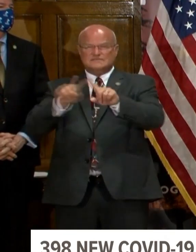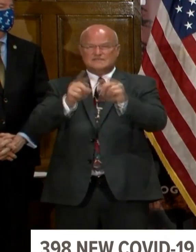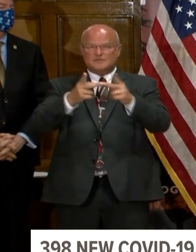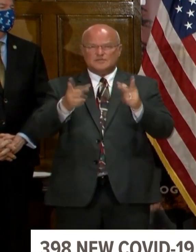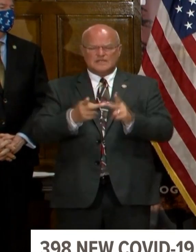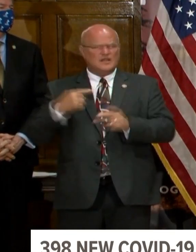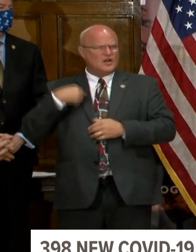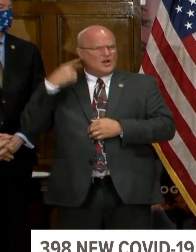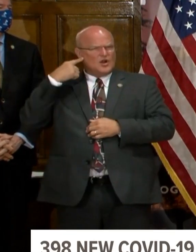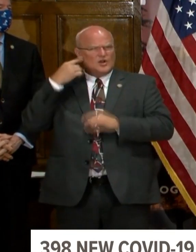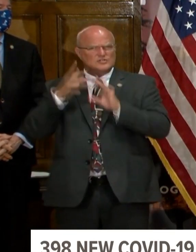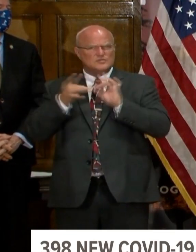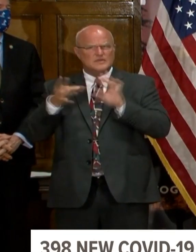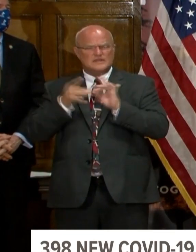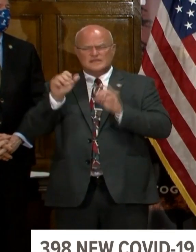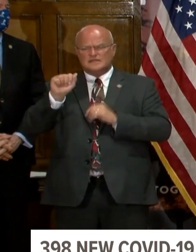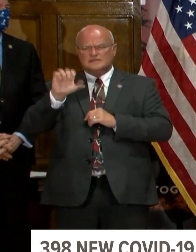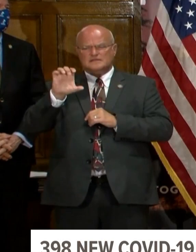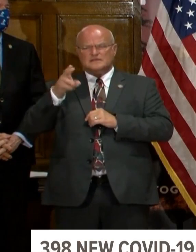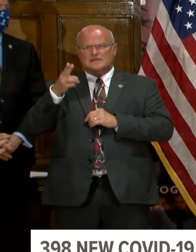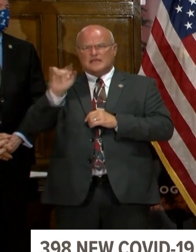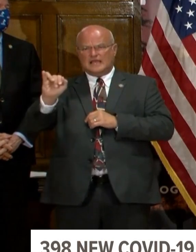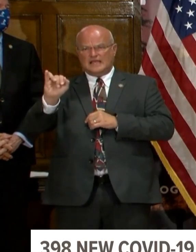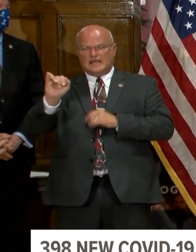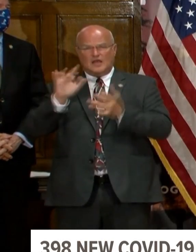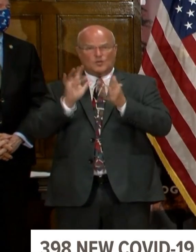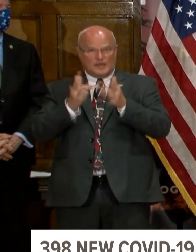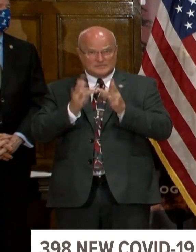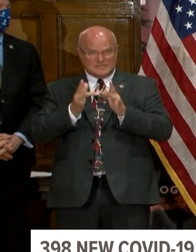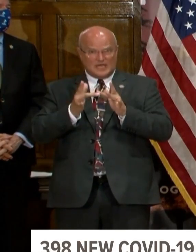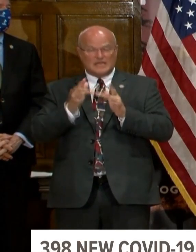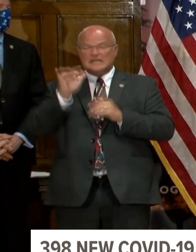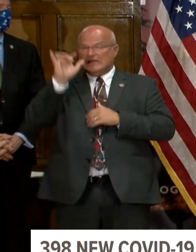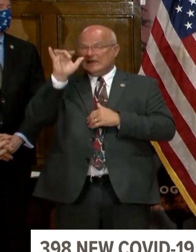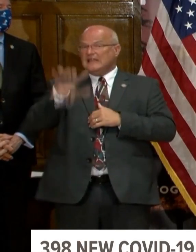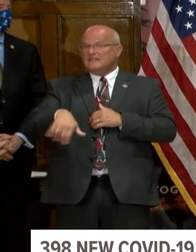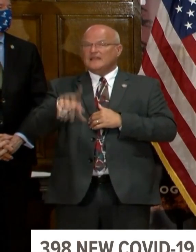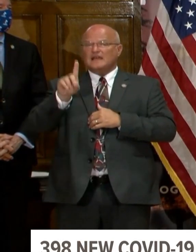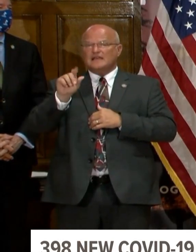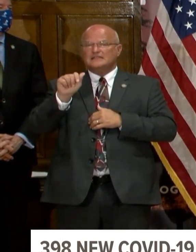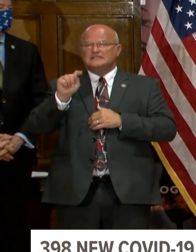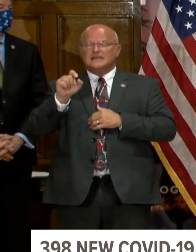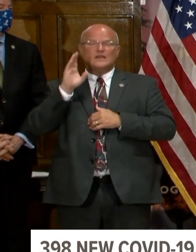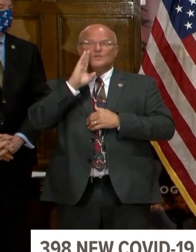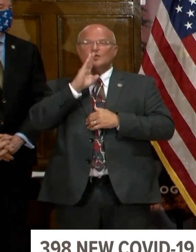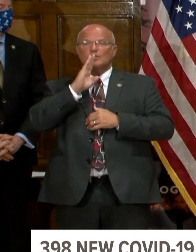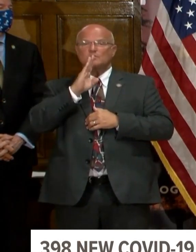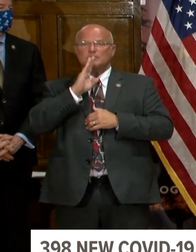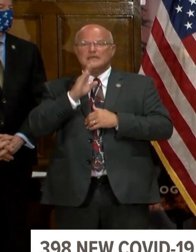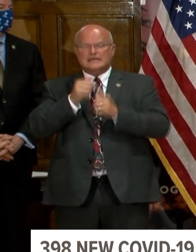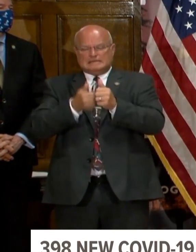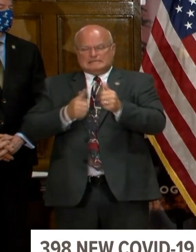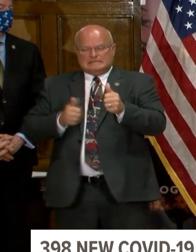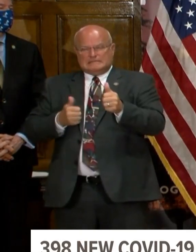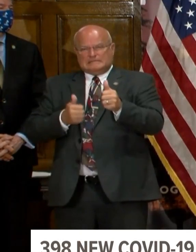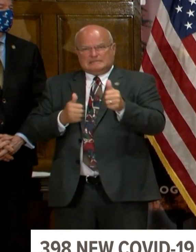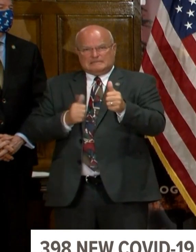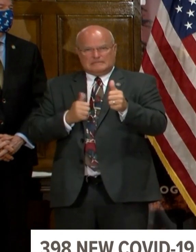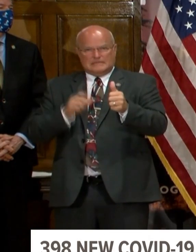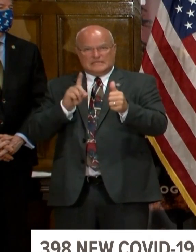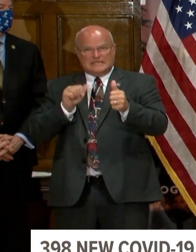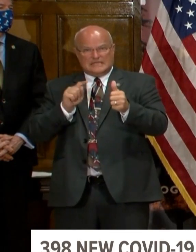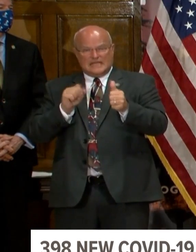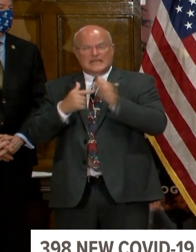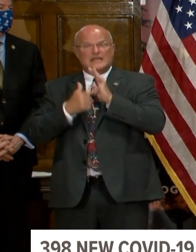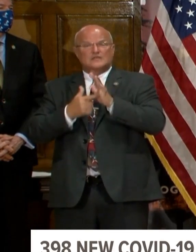think I heard you mention the ACHI website, and so that data is going to be a lagging data, and